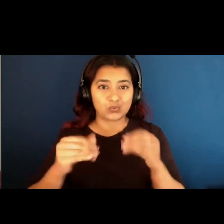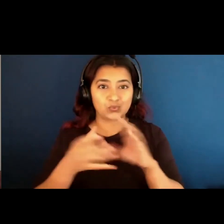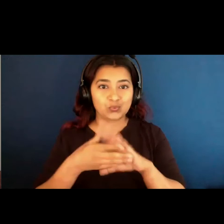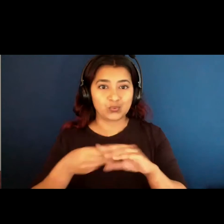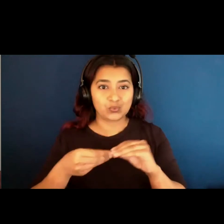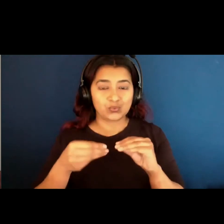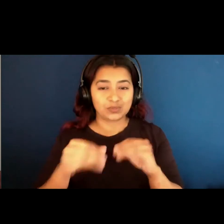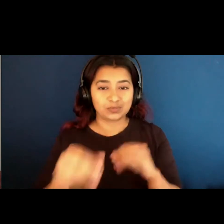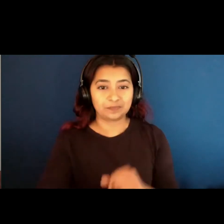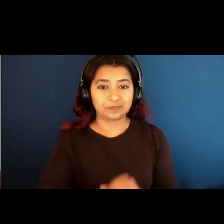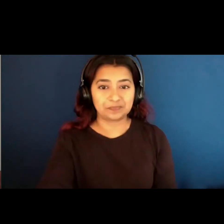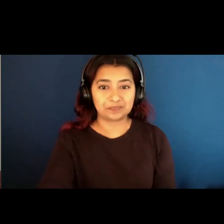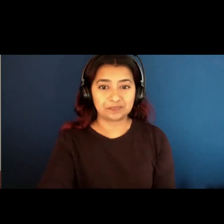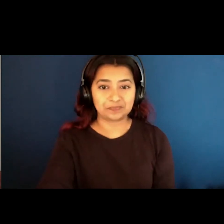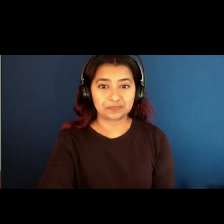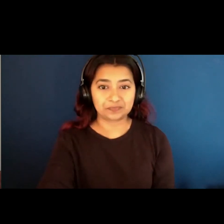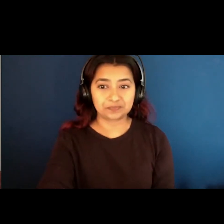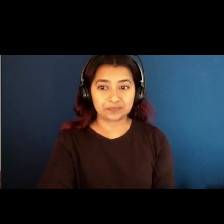essay.